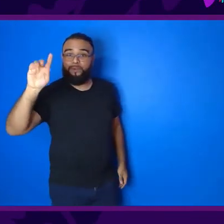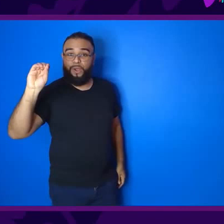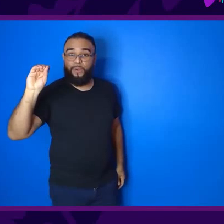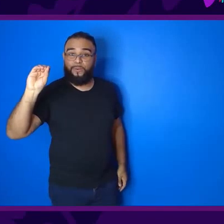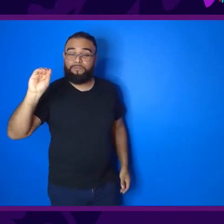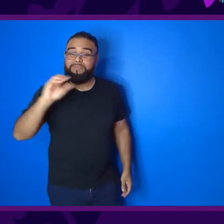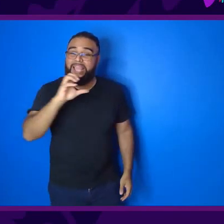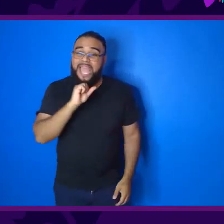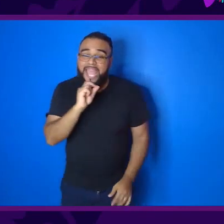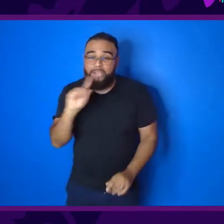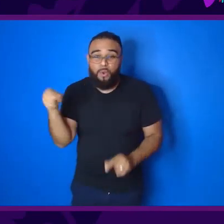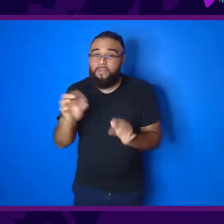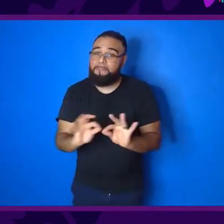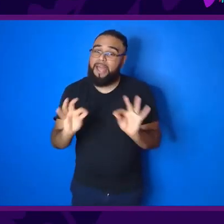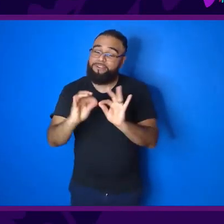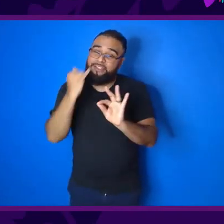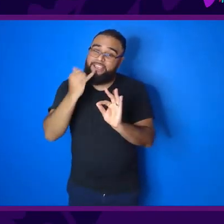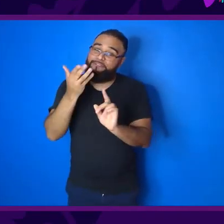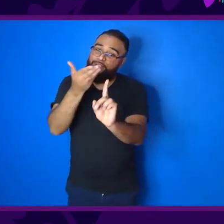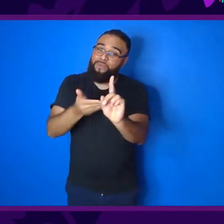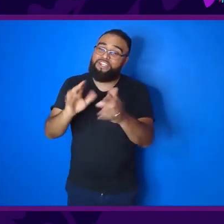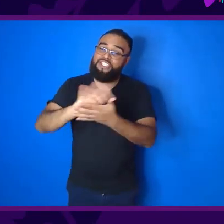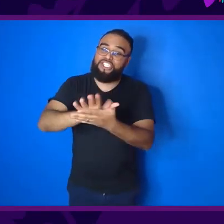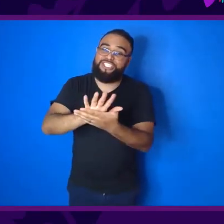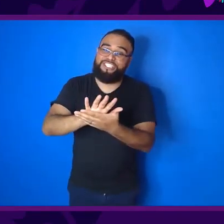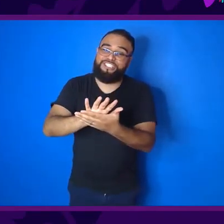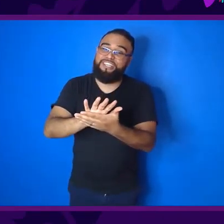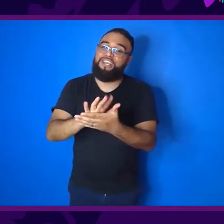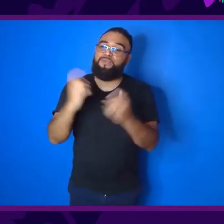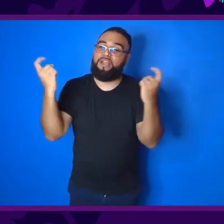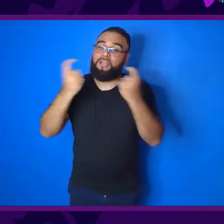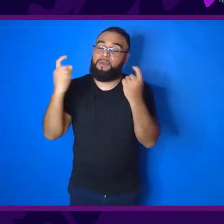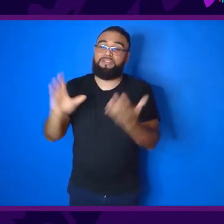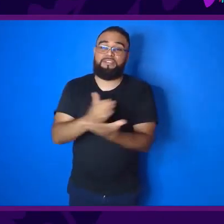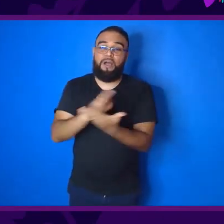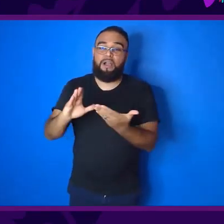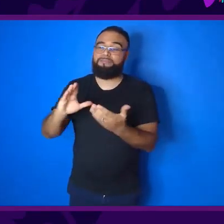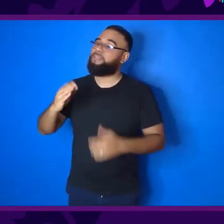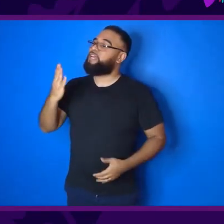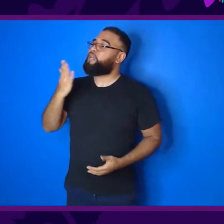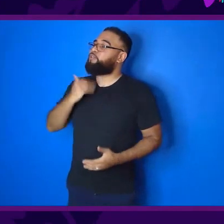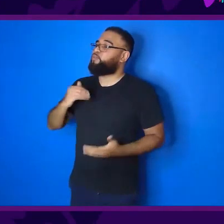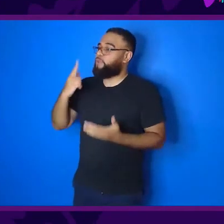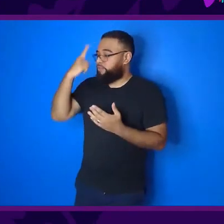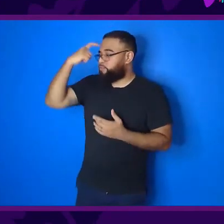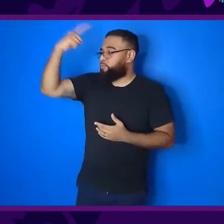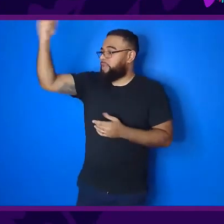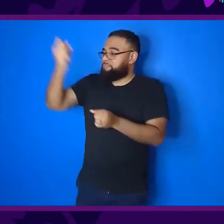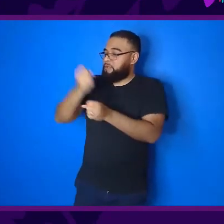So I celebrate you with this song. Sweet dreams are made of cheese, and who am I